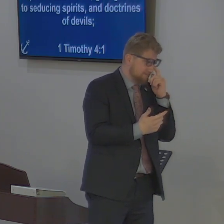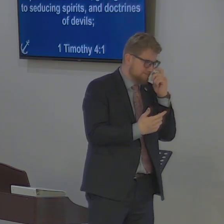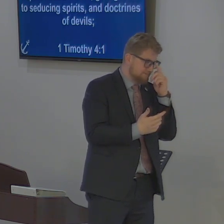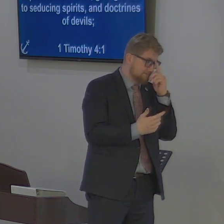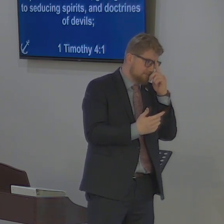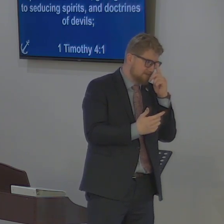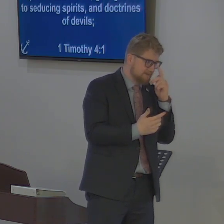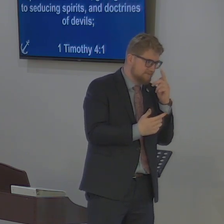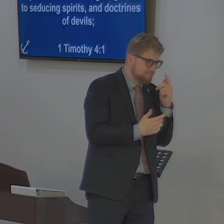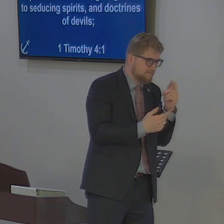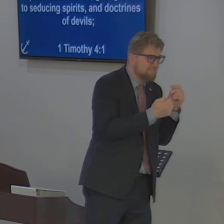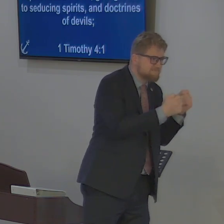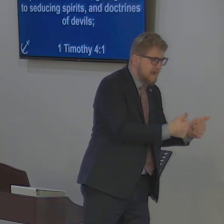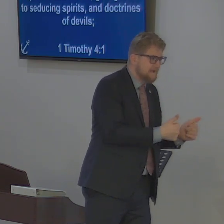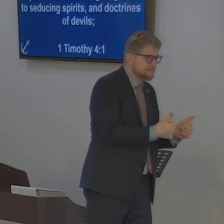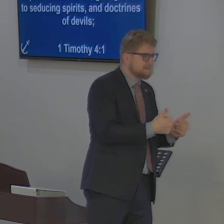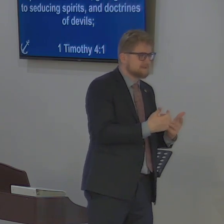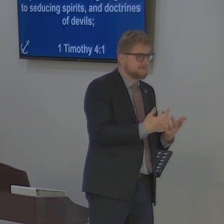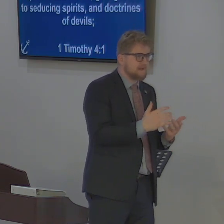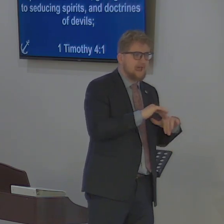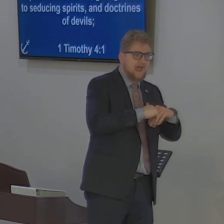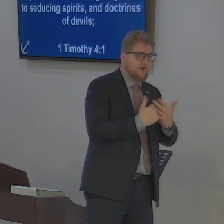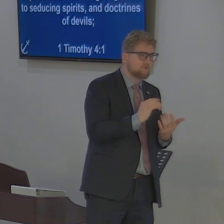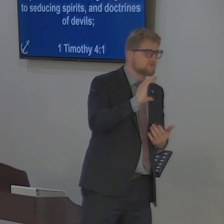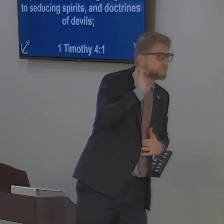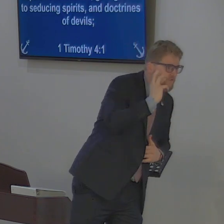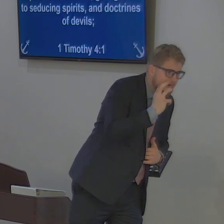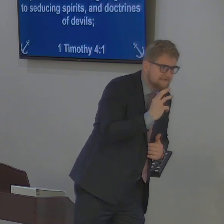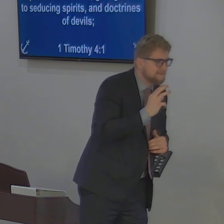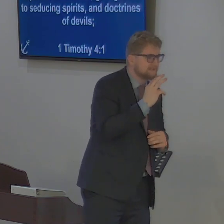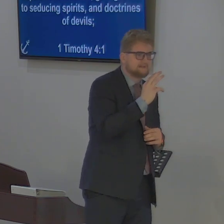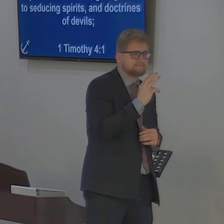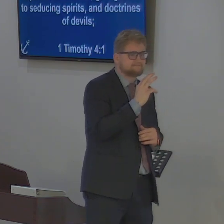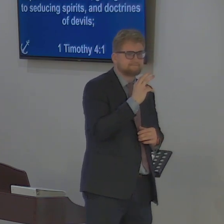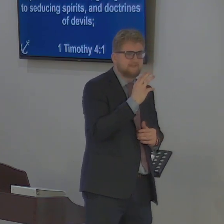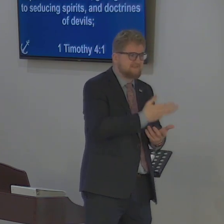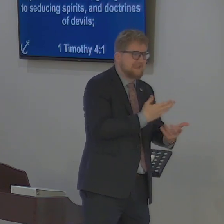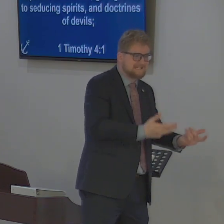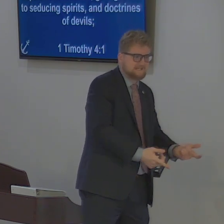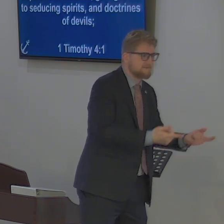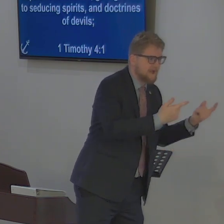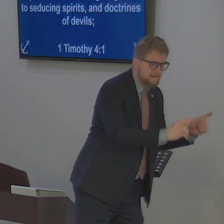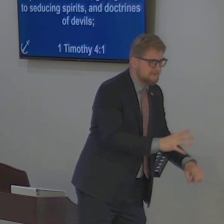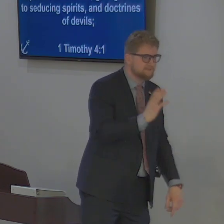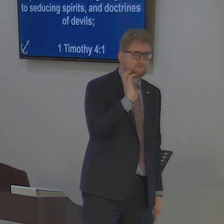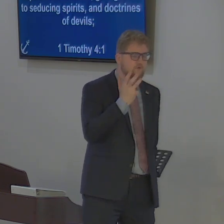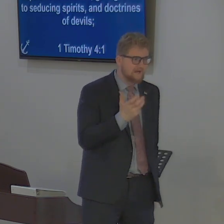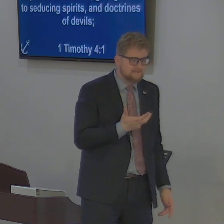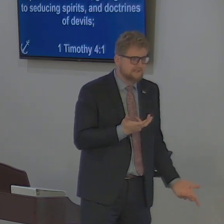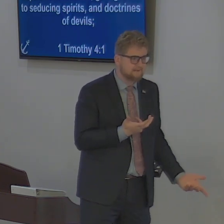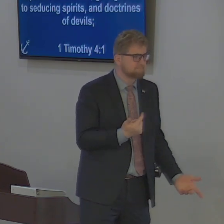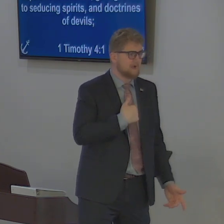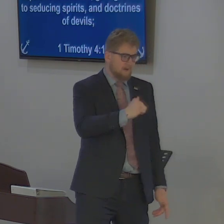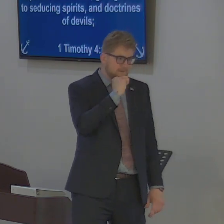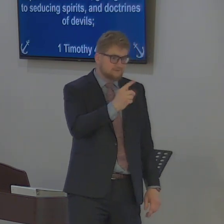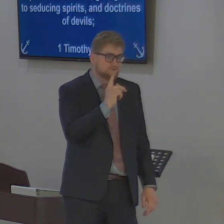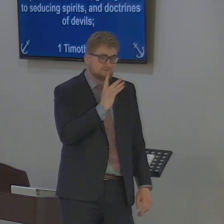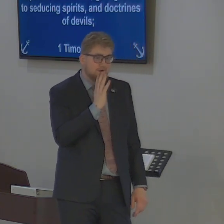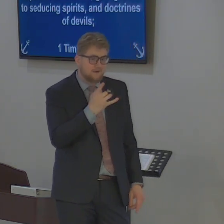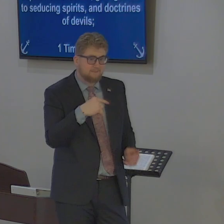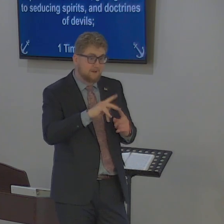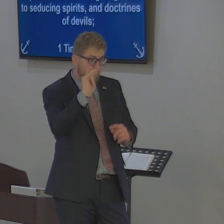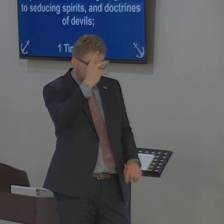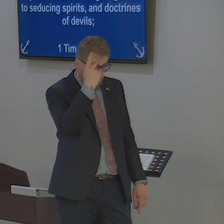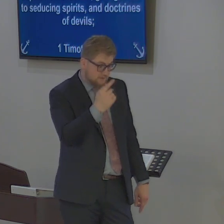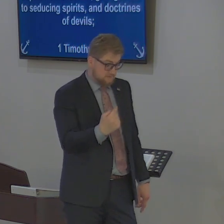acceleration of the craziness, the nonsense that's going on in our country. It's amazing to me. I'm not talking about politics. I'm just saying I know what a